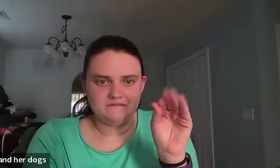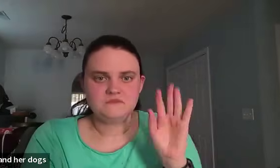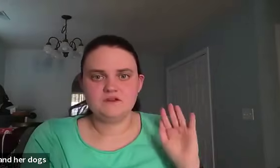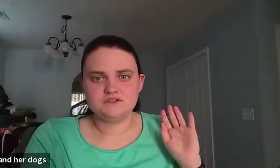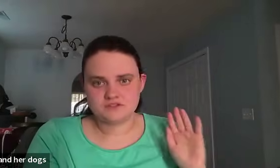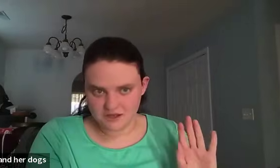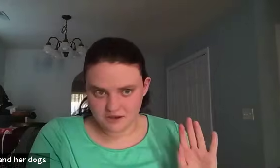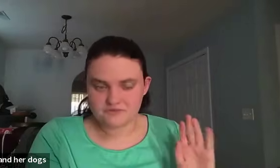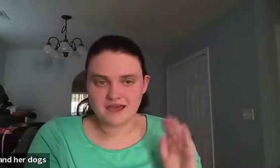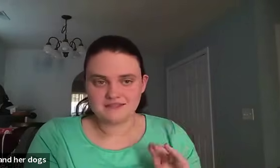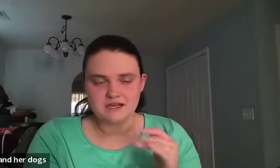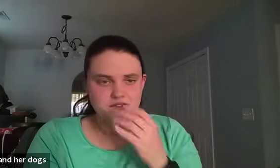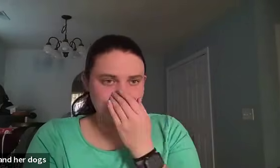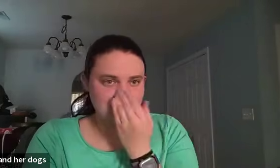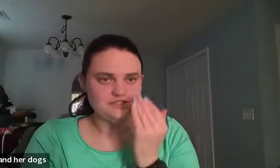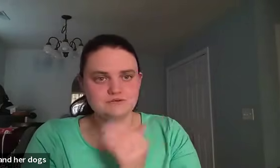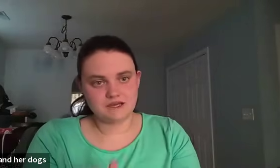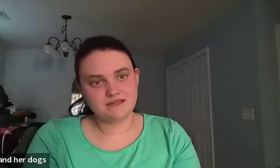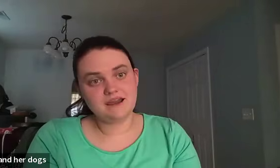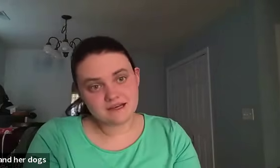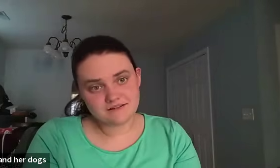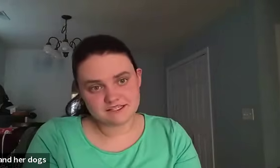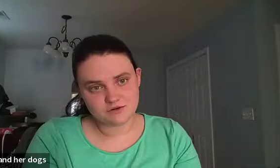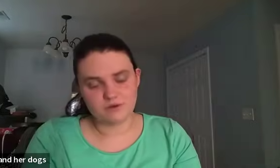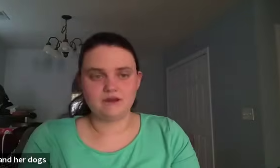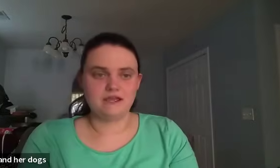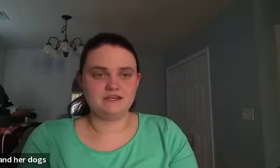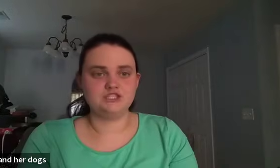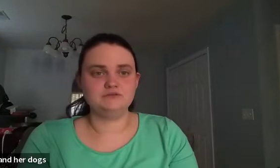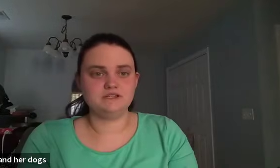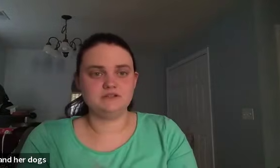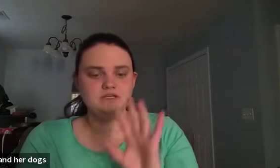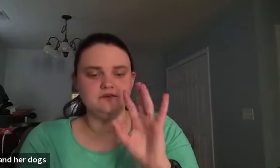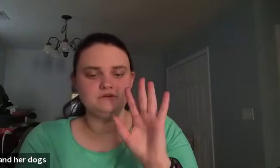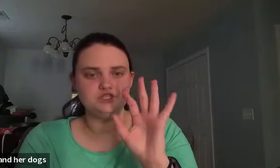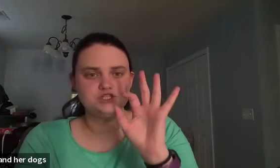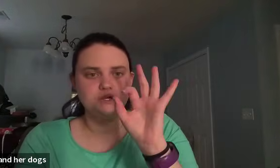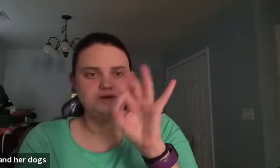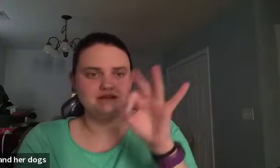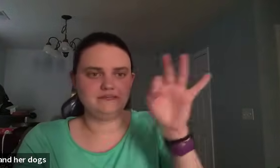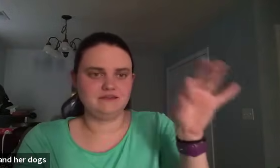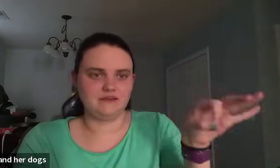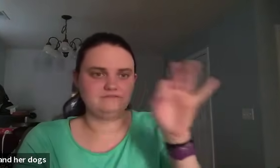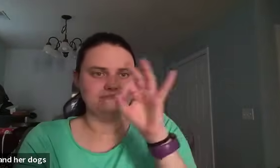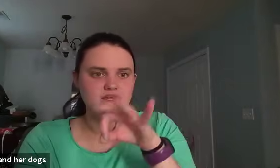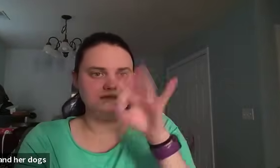Okay. So that's how you can get to 99 at least on one hand is you literally could just go 99,